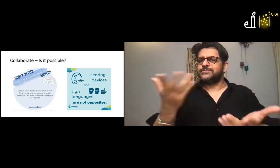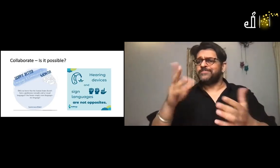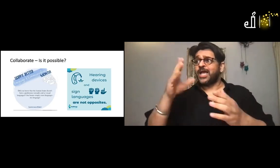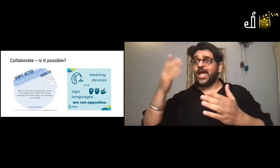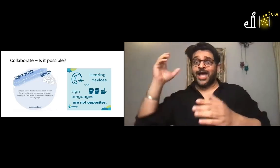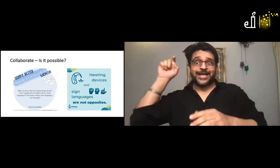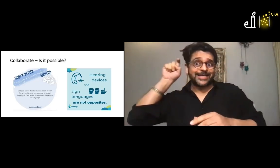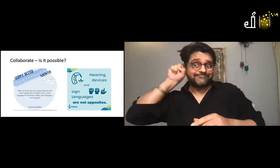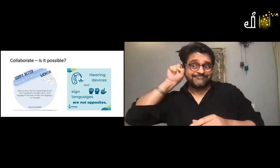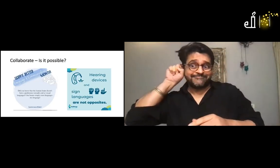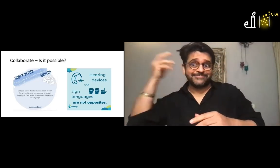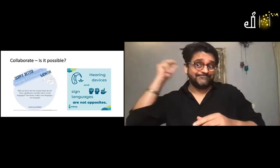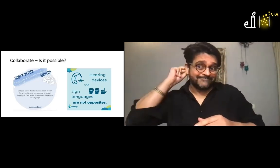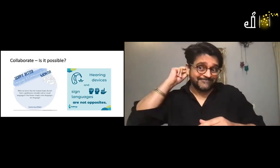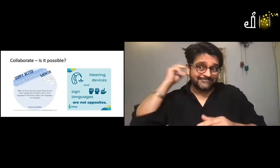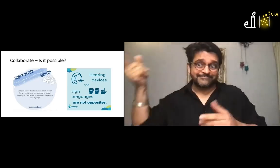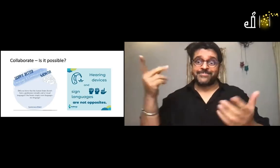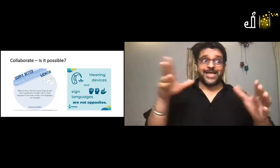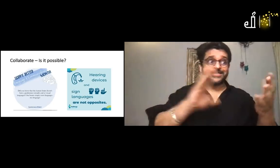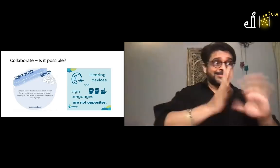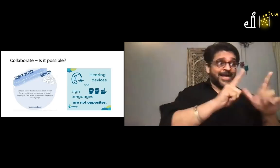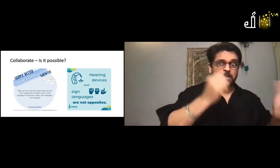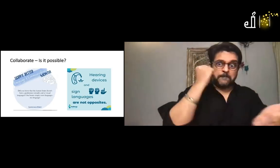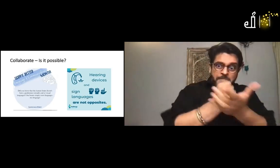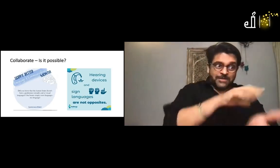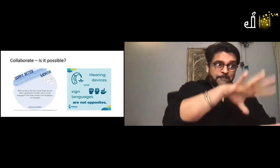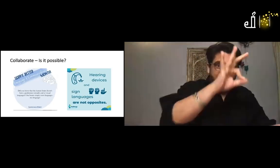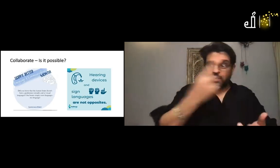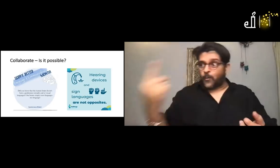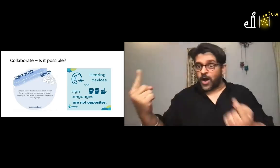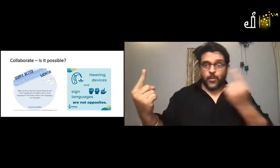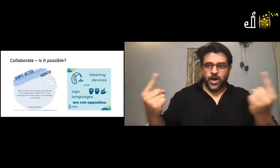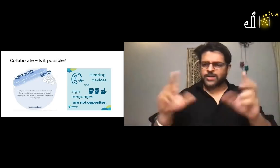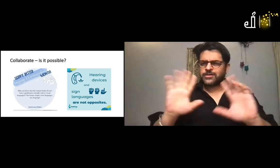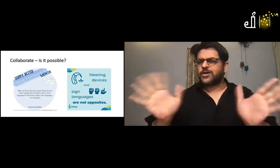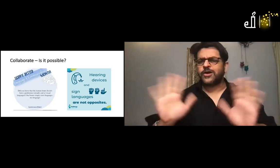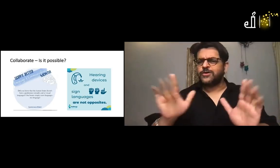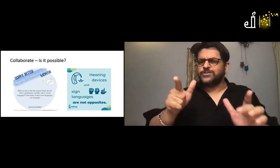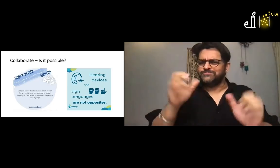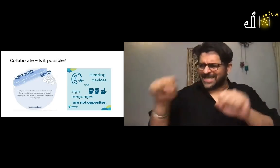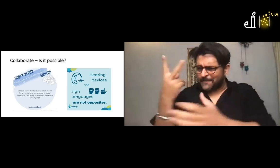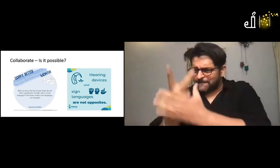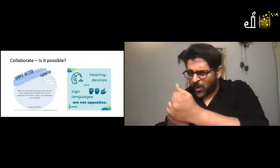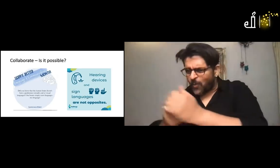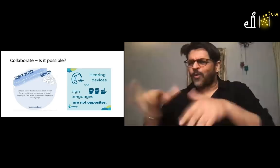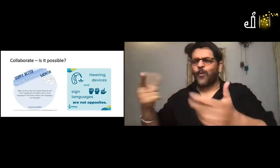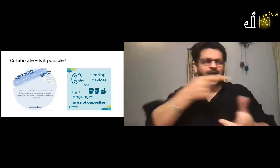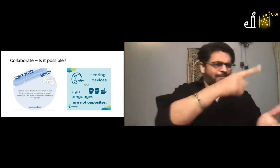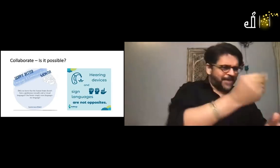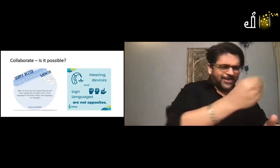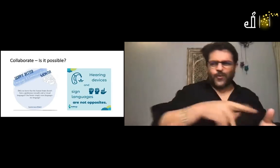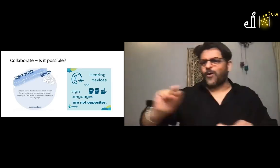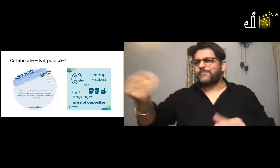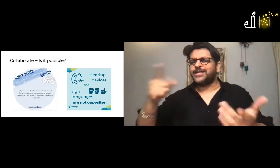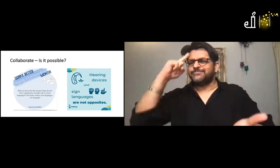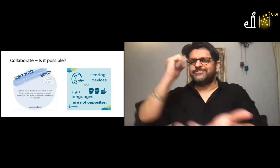of language, why it is important. The hearing aids, the cochlear implants, it's not a mandate to pick one. You can